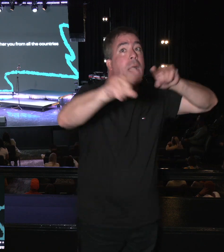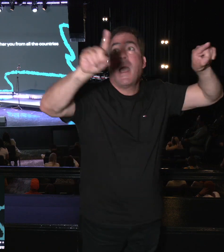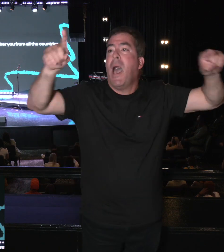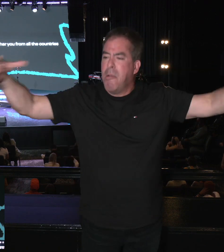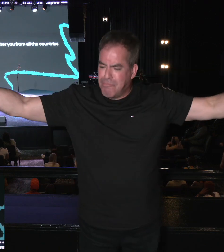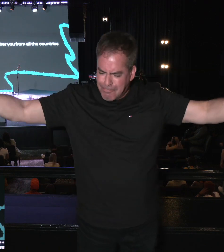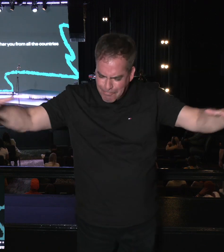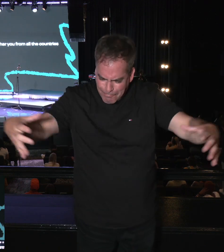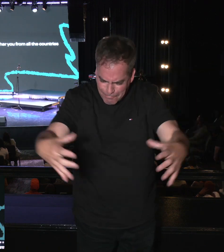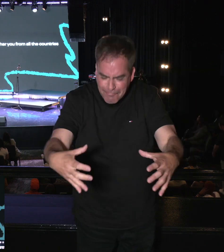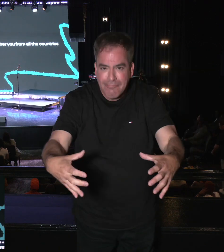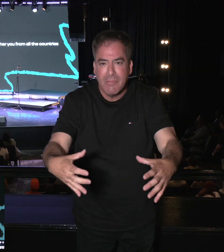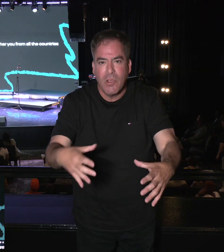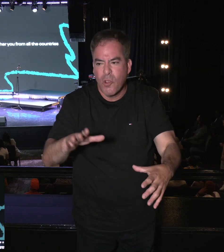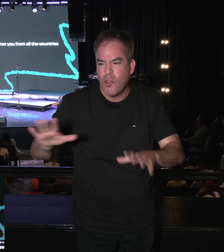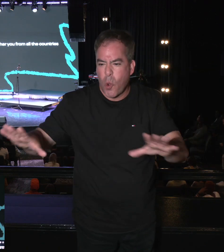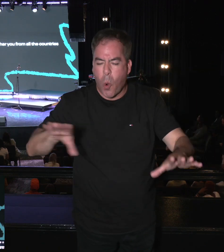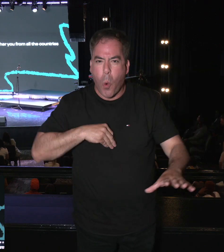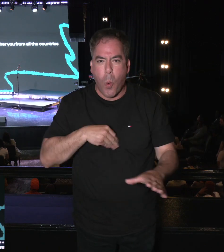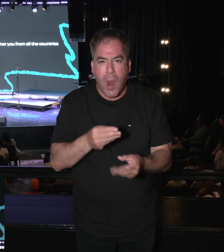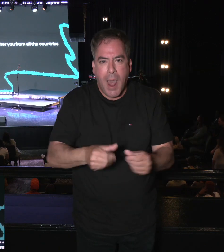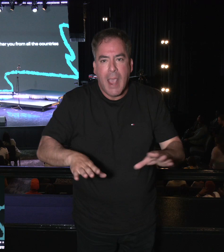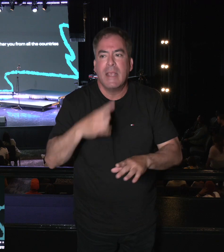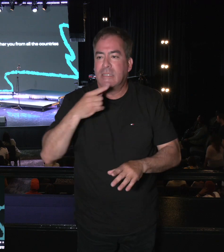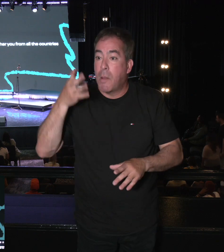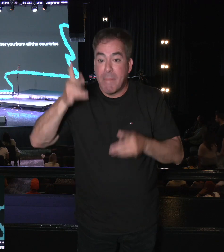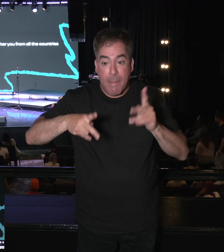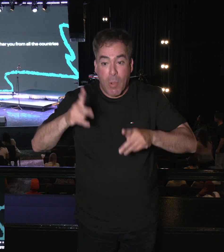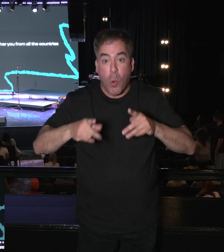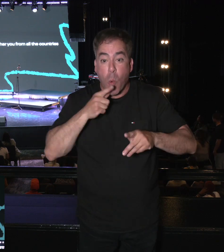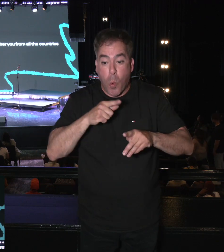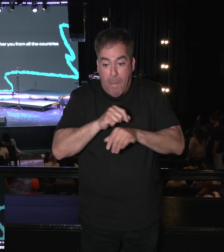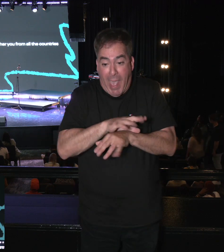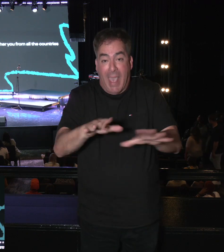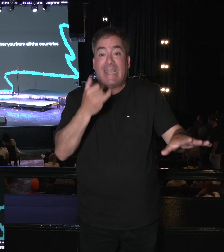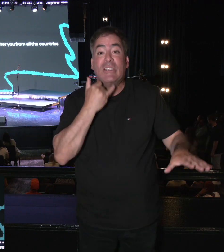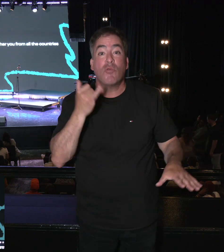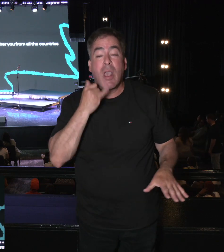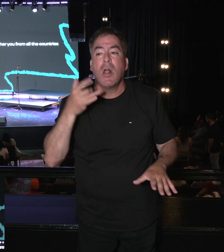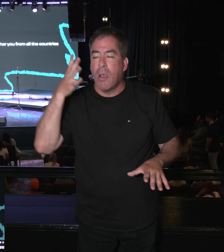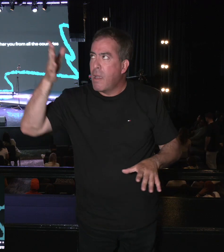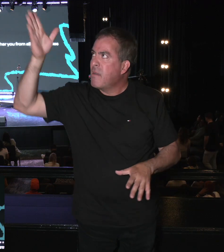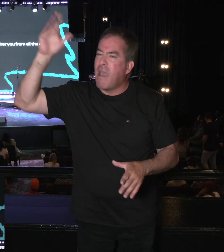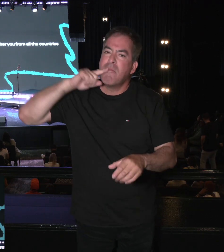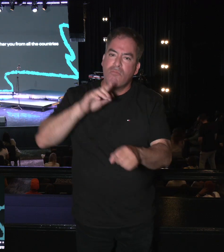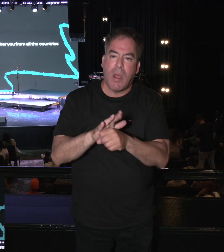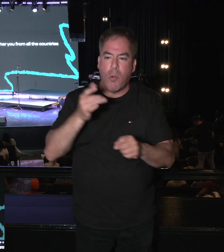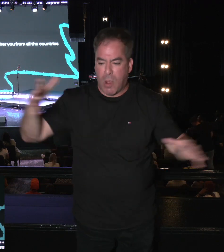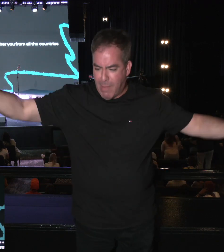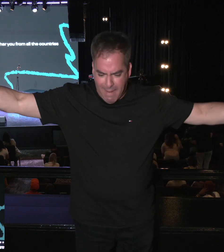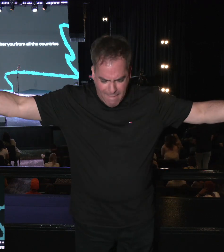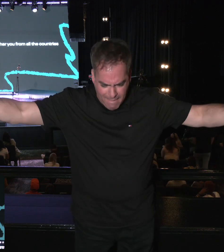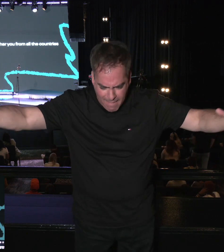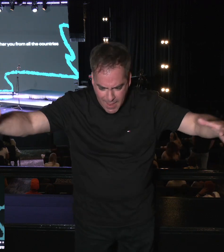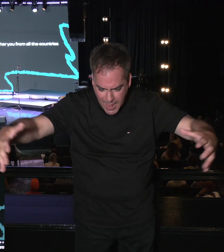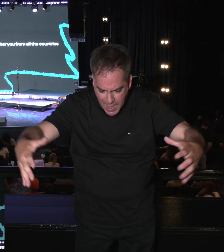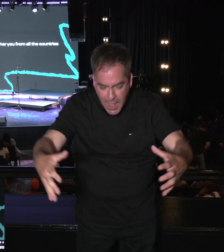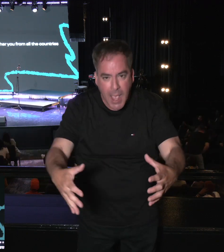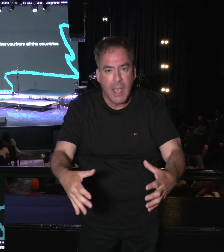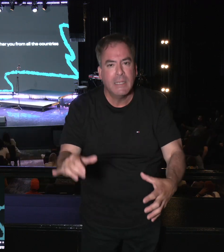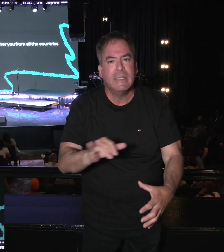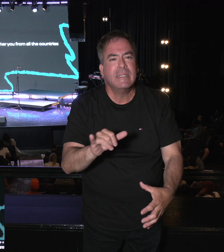own land. He said he's going to gather his scattered people. It's almost like you can see a picture of